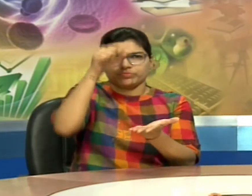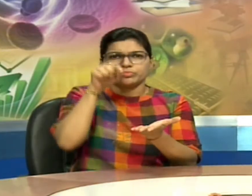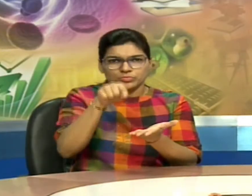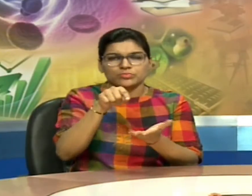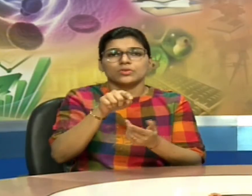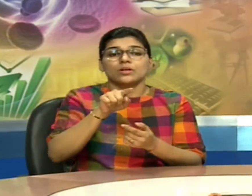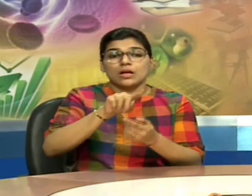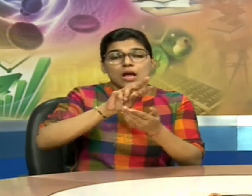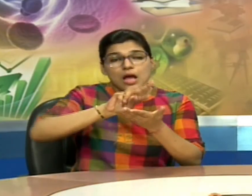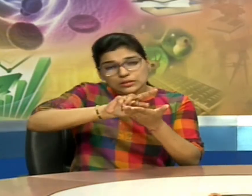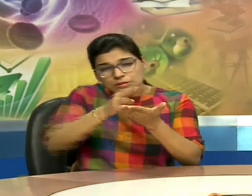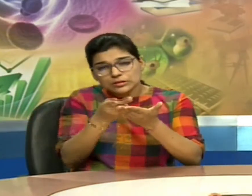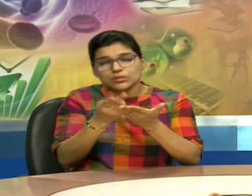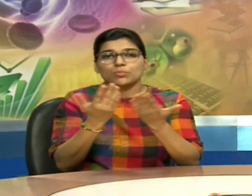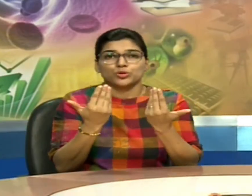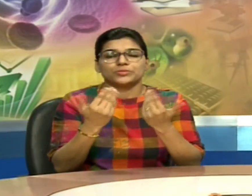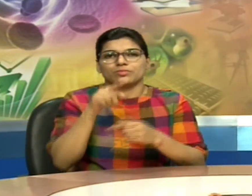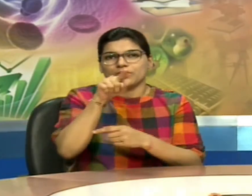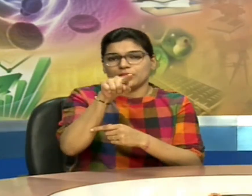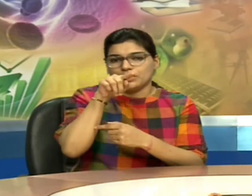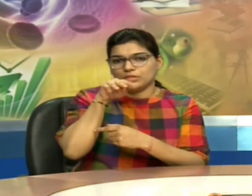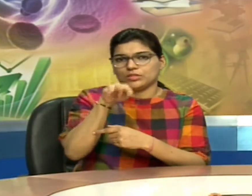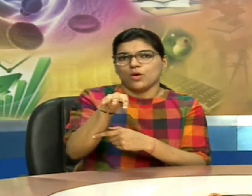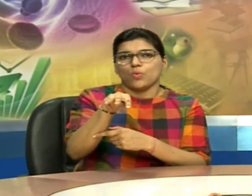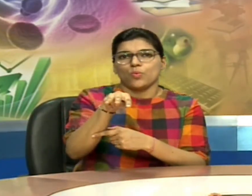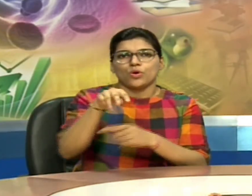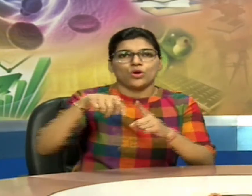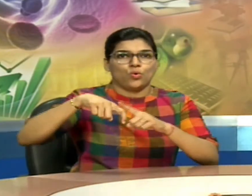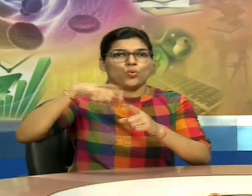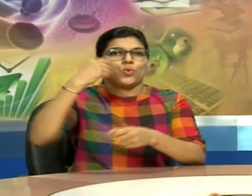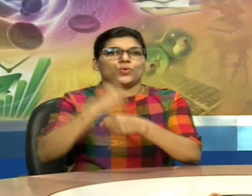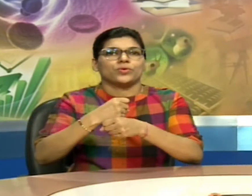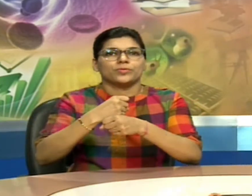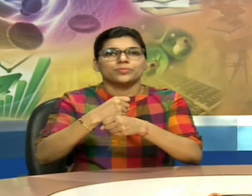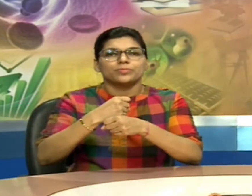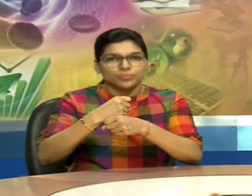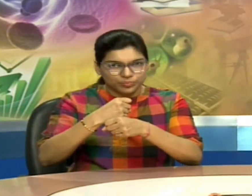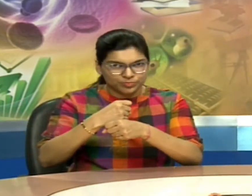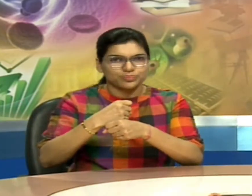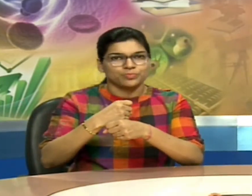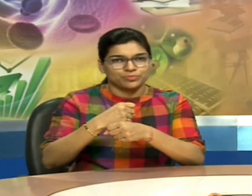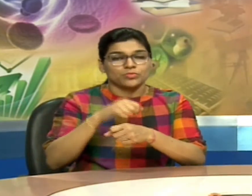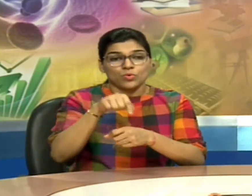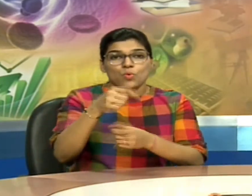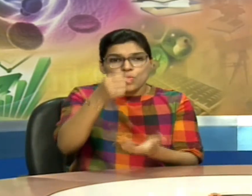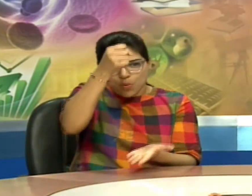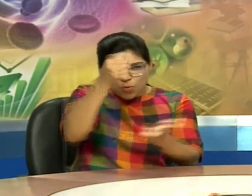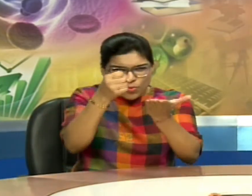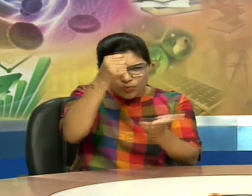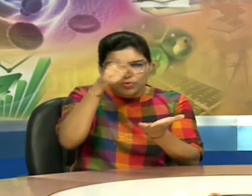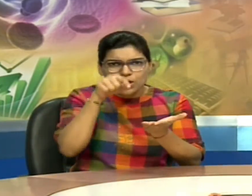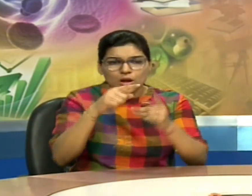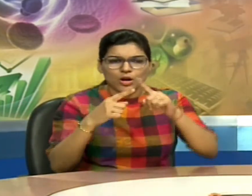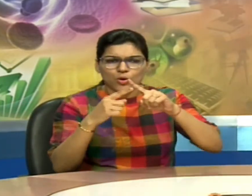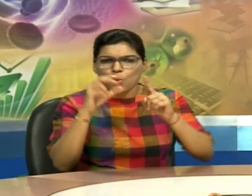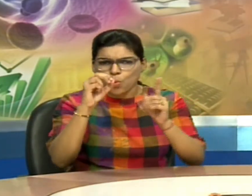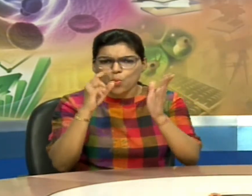Ton. This is the unit of weight. Like we also have